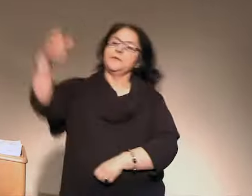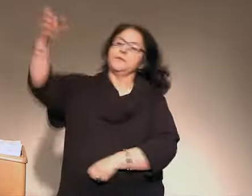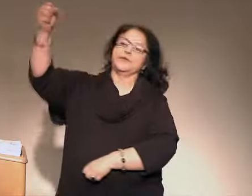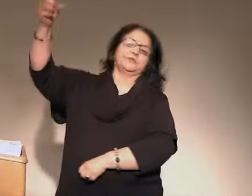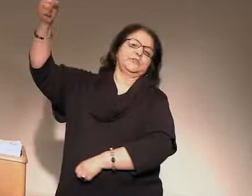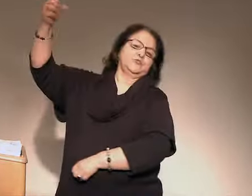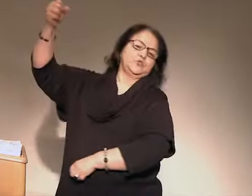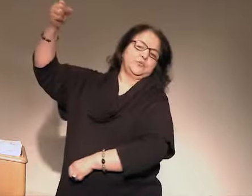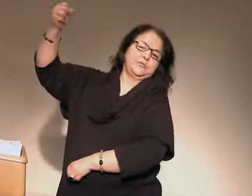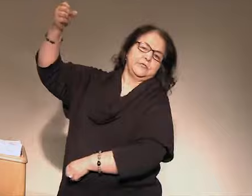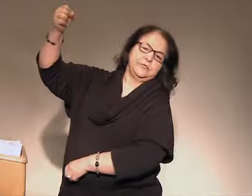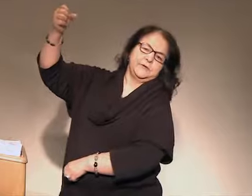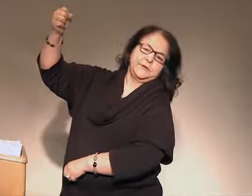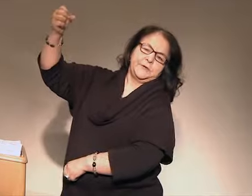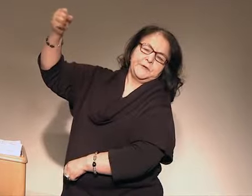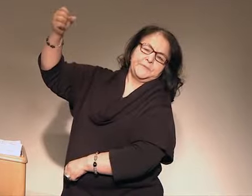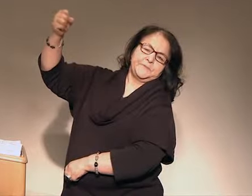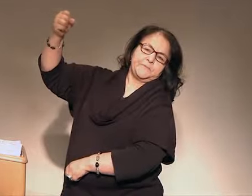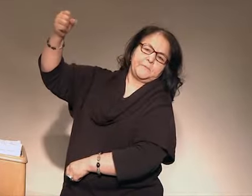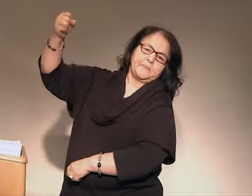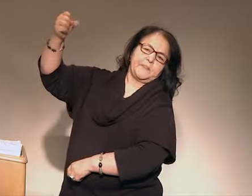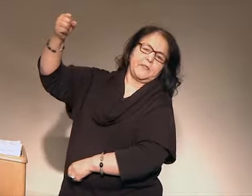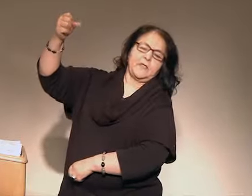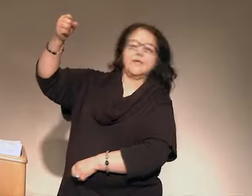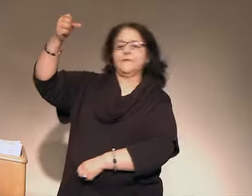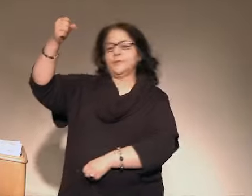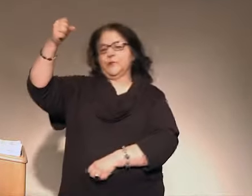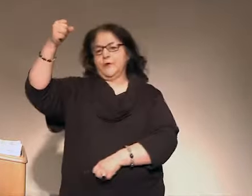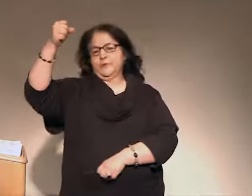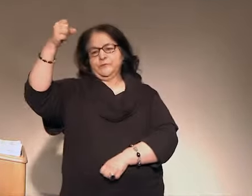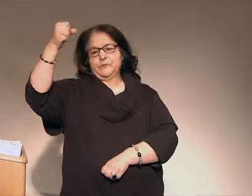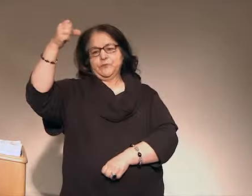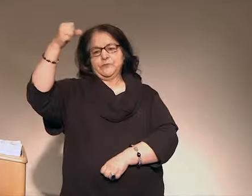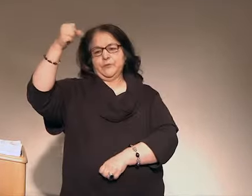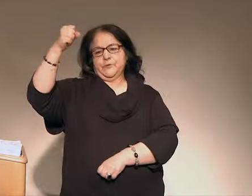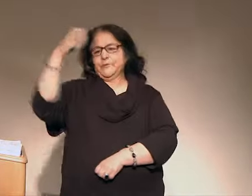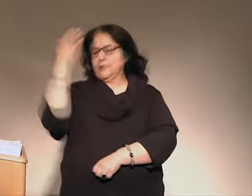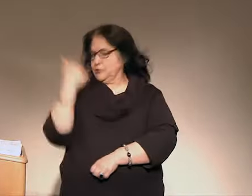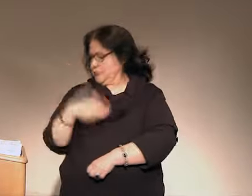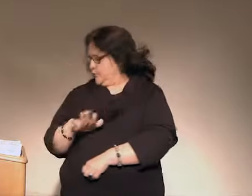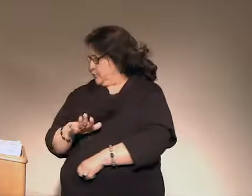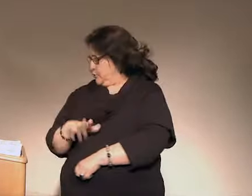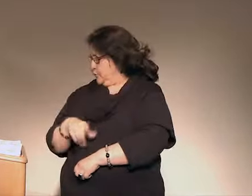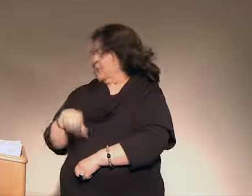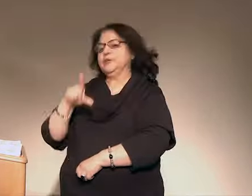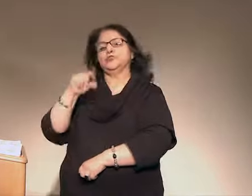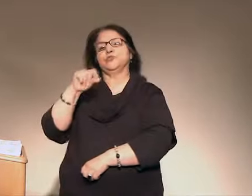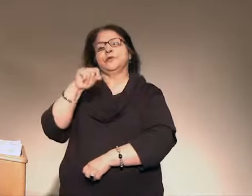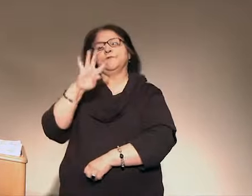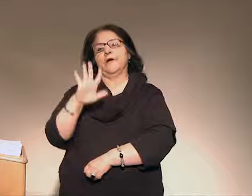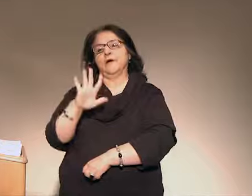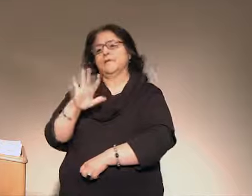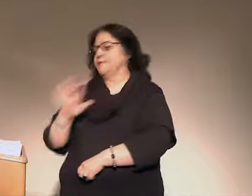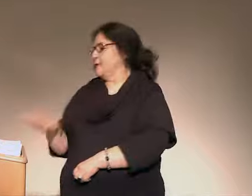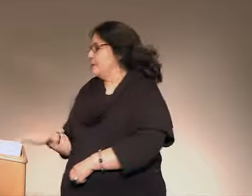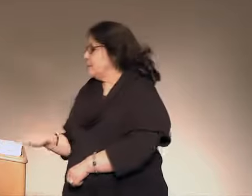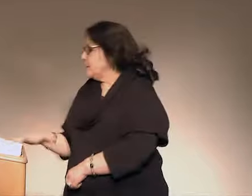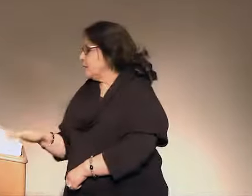milk. It's like you're squeezing the milk out. So this is milk. So we're finished with page 25. And